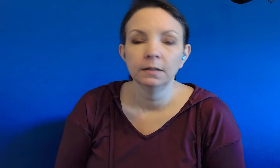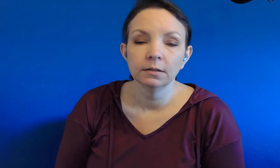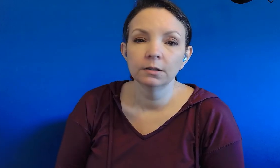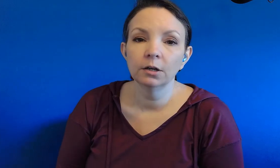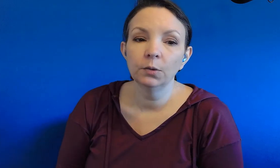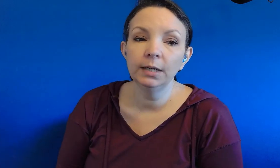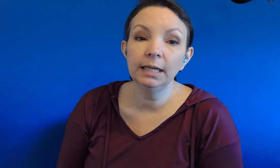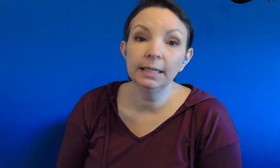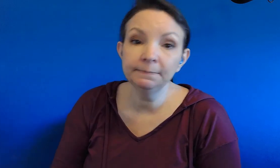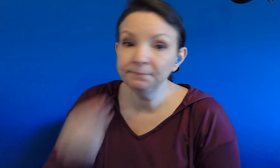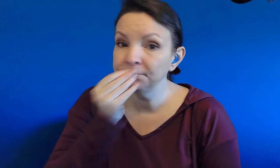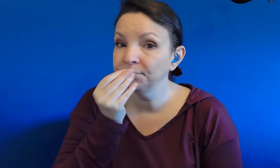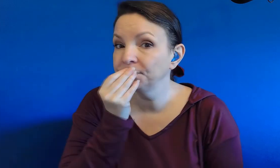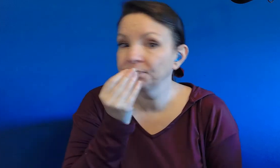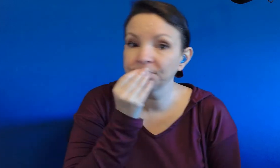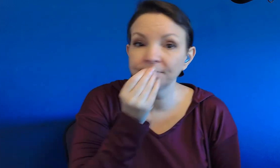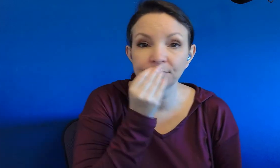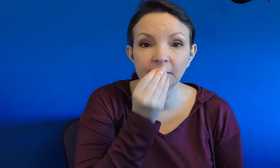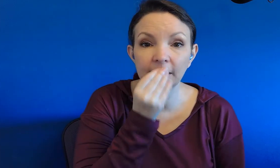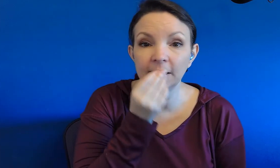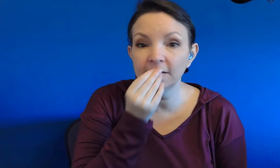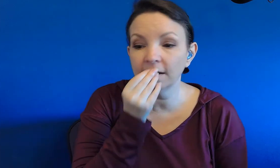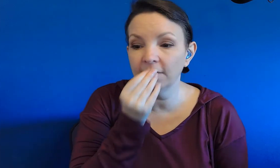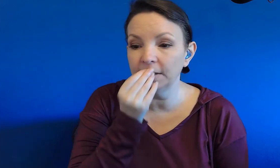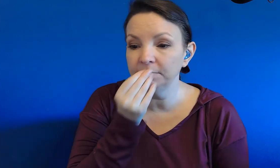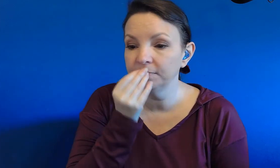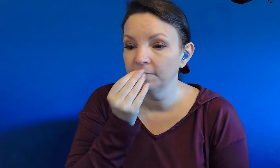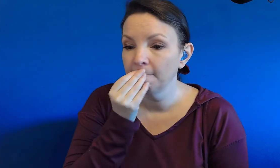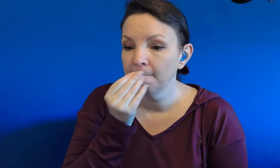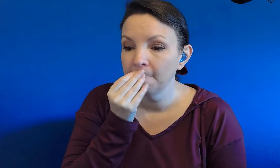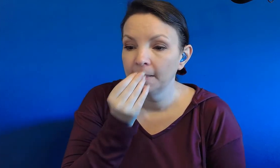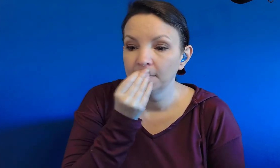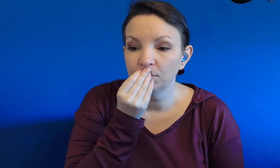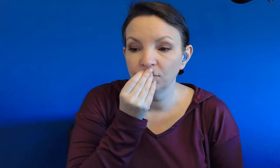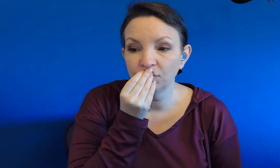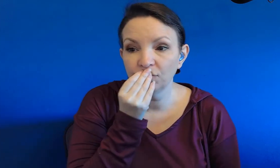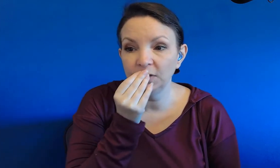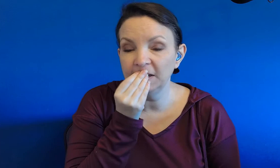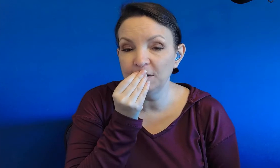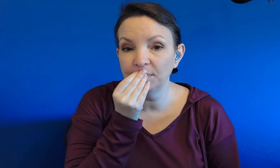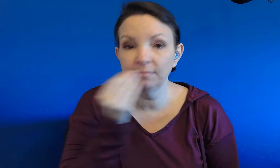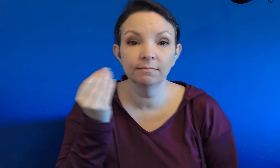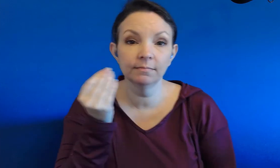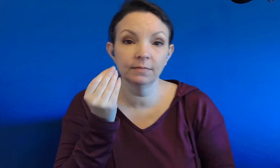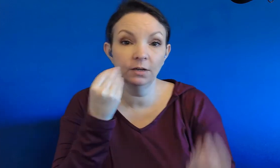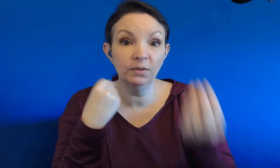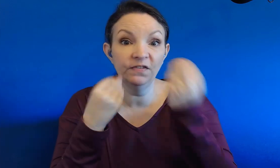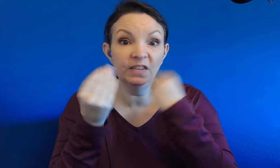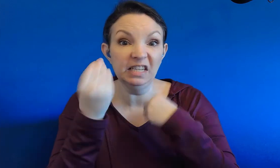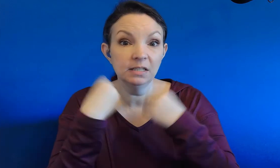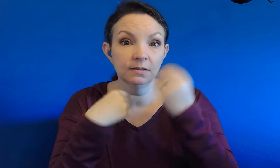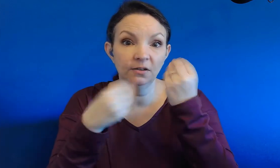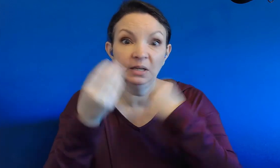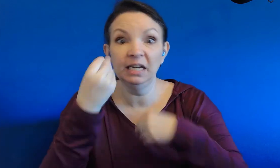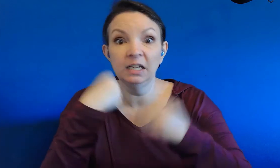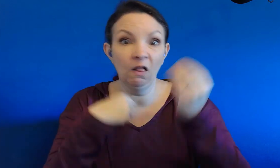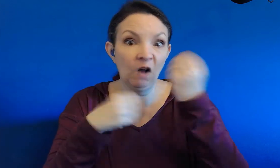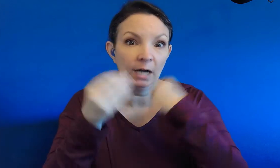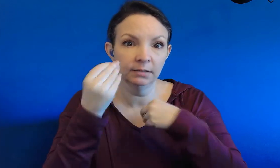So we're eating at Thanksgiving. We eat and we feast or eating a lot. We